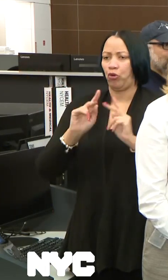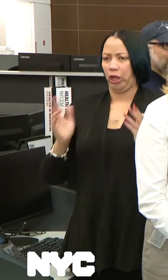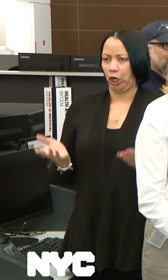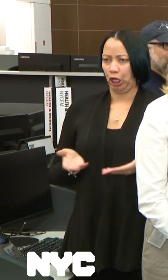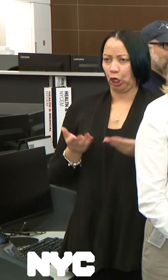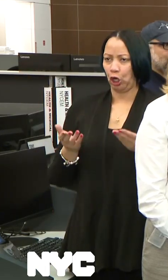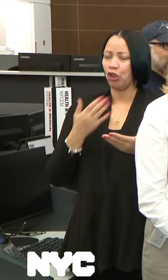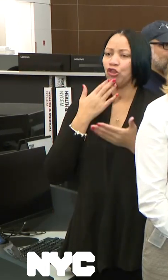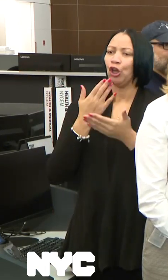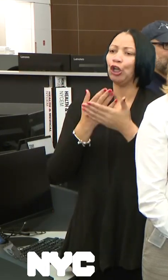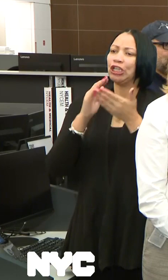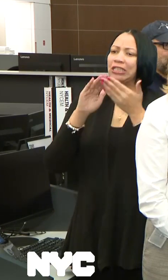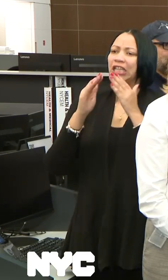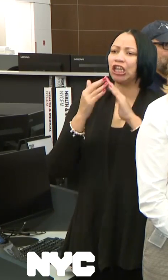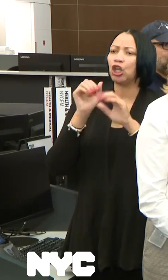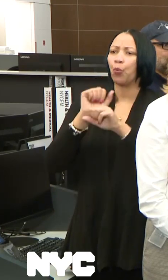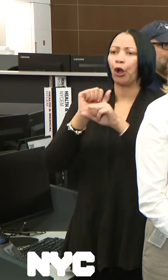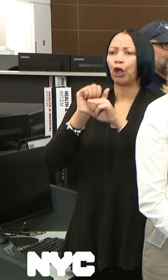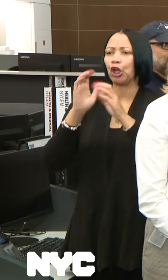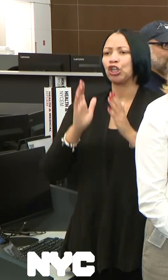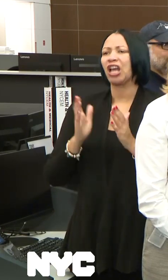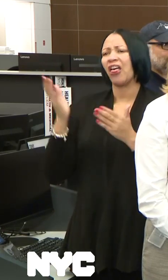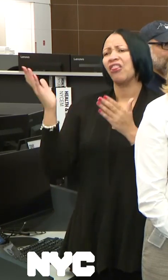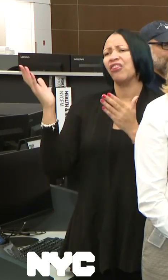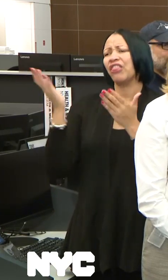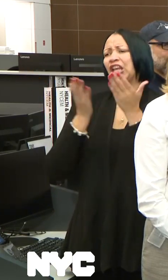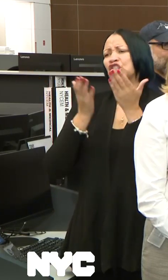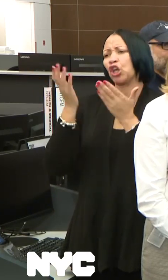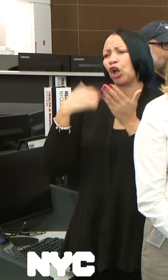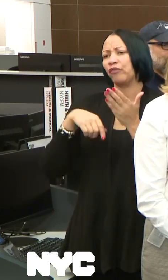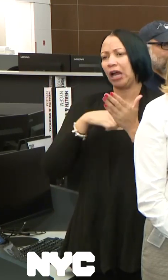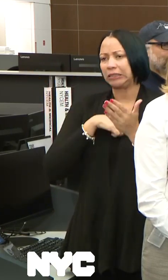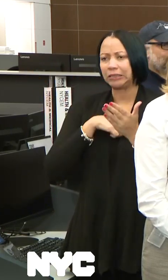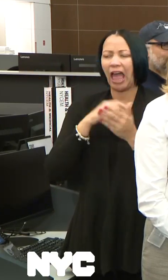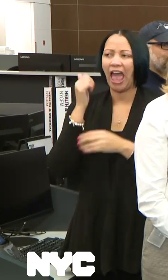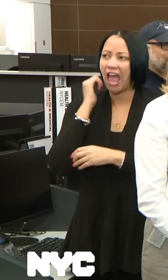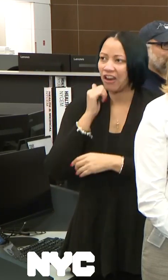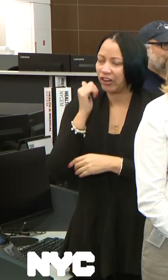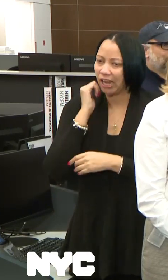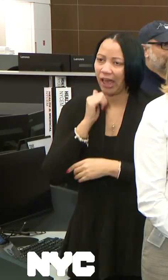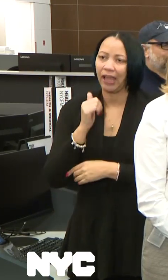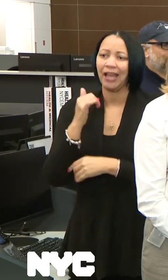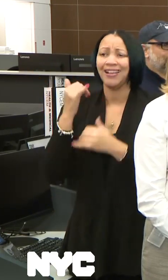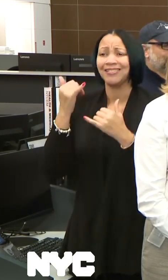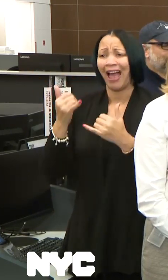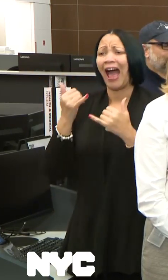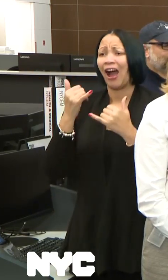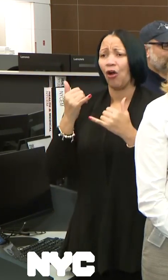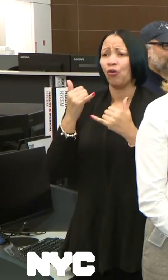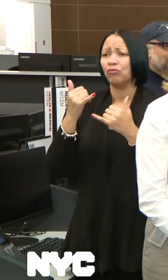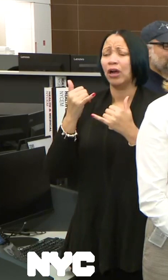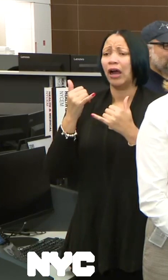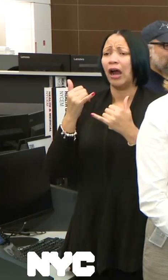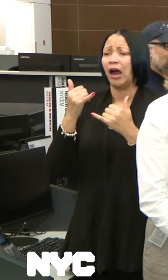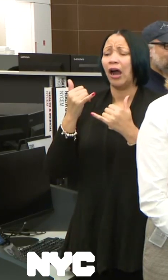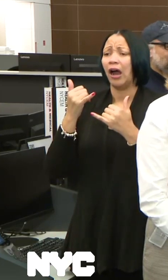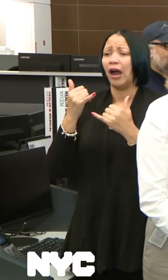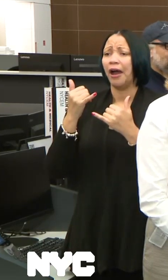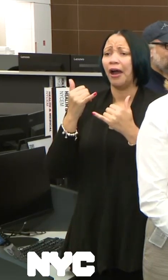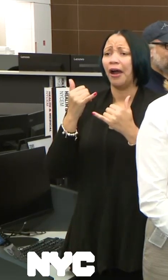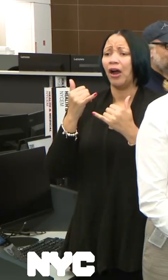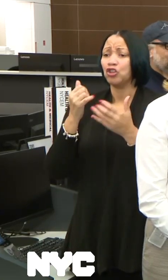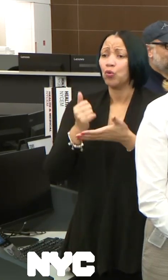good city workers who serve us every day, and now they're going to do so much for people in need. I also want to say we've had tremendous